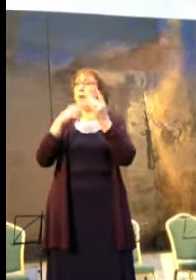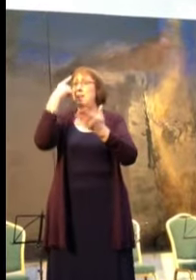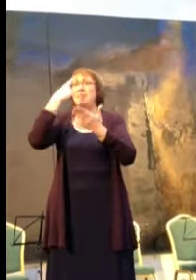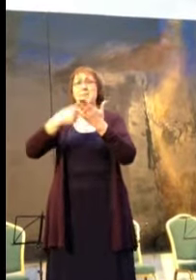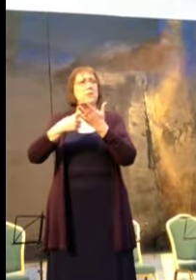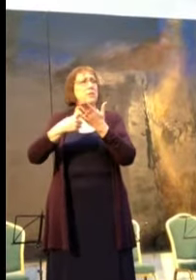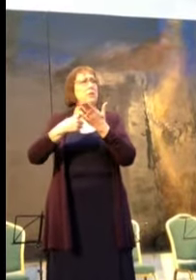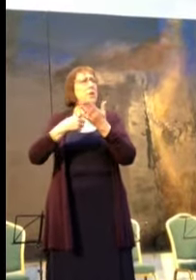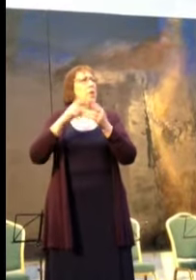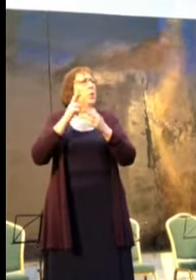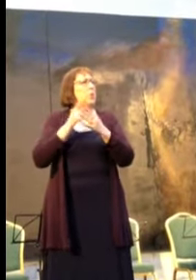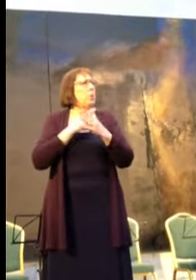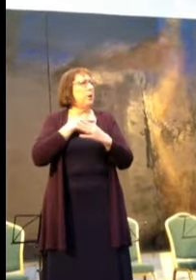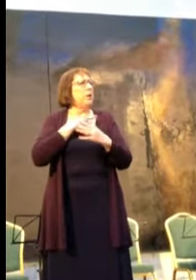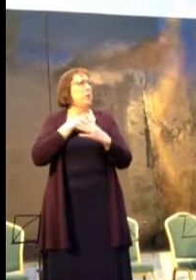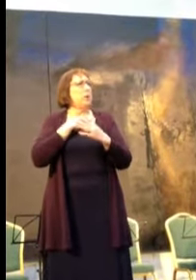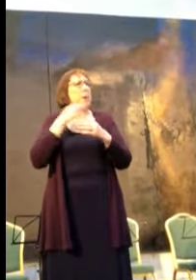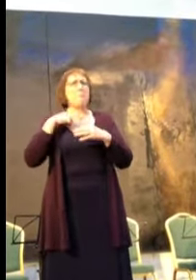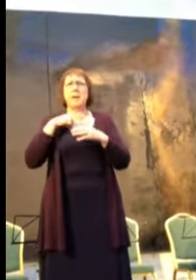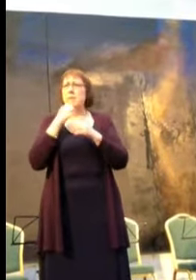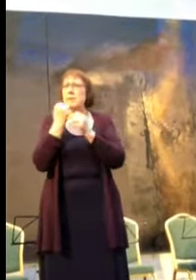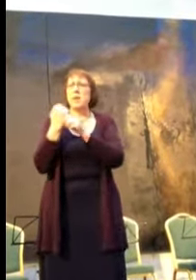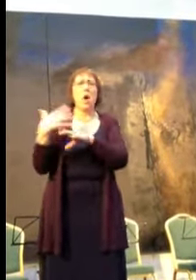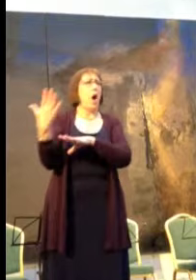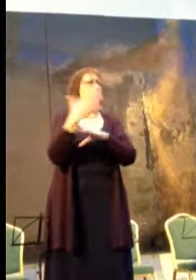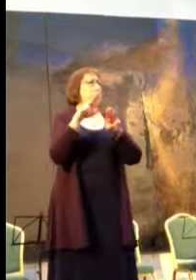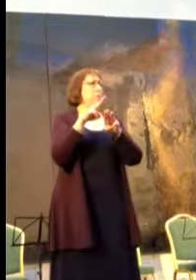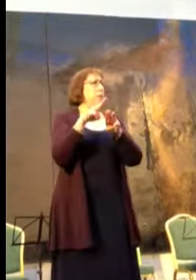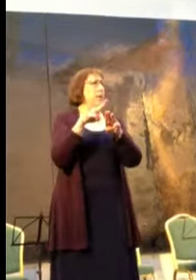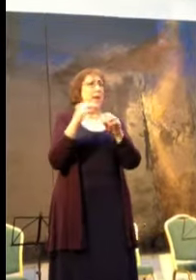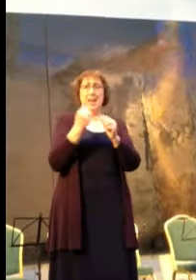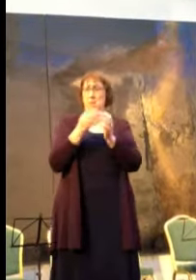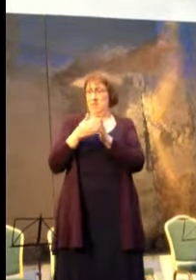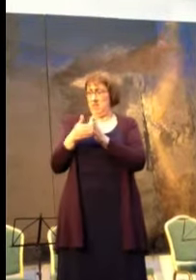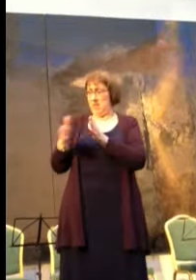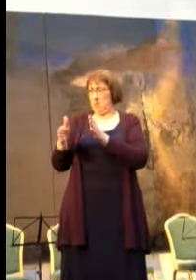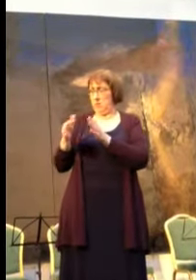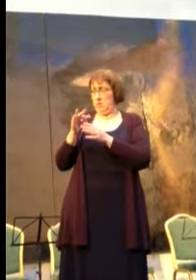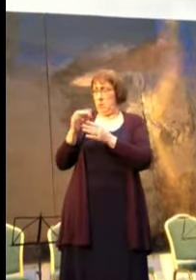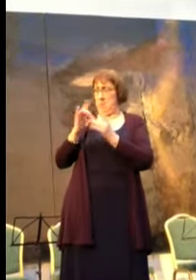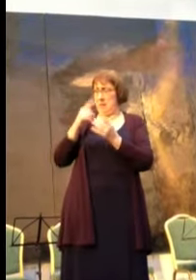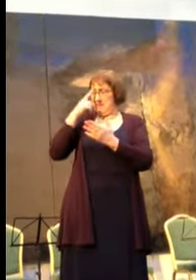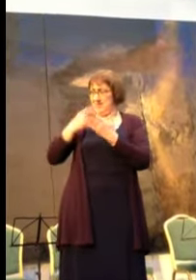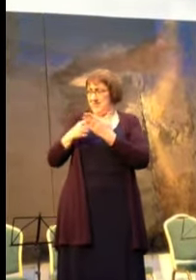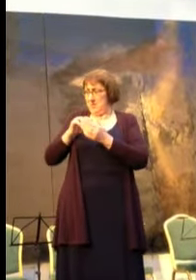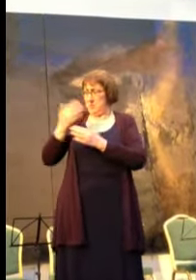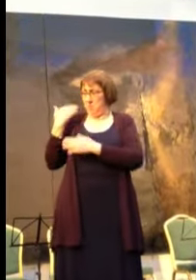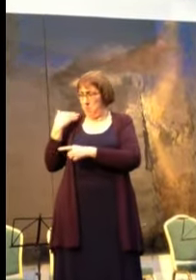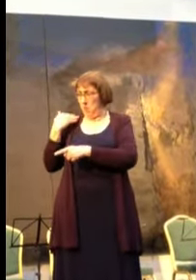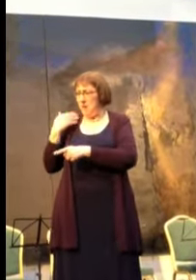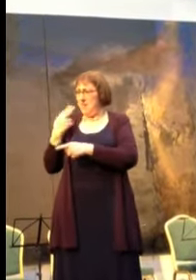on enhancing the capacities of people who previously have been excluded from decision-making on the one hand, and on the other, on creating,